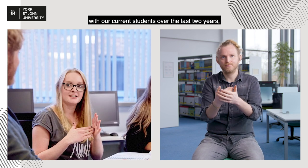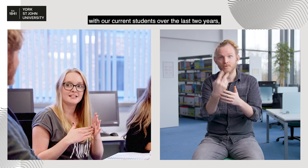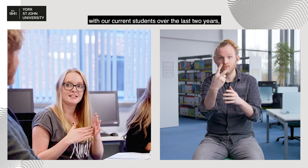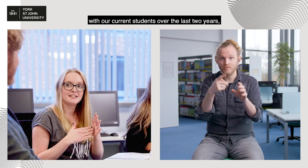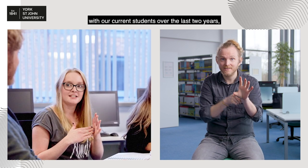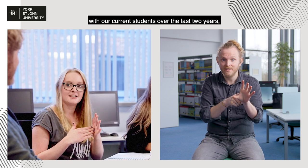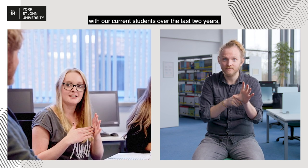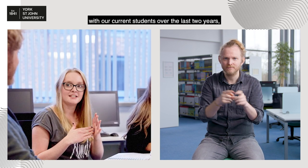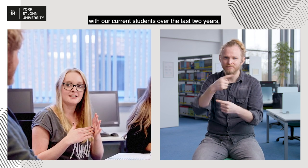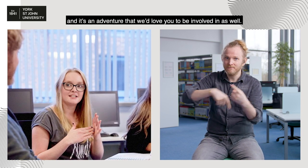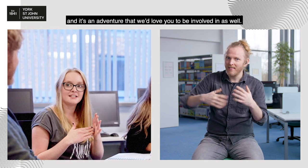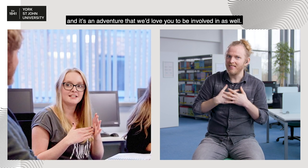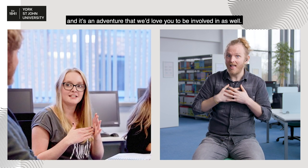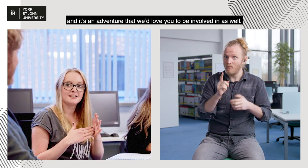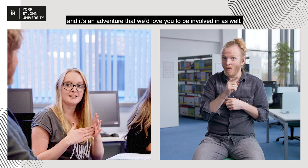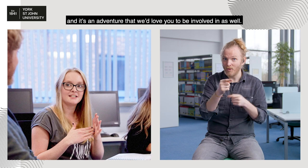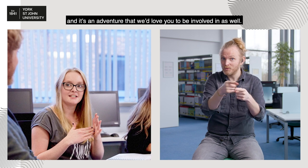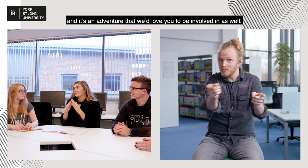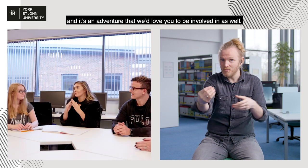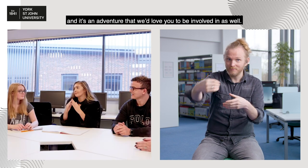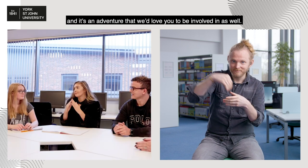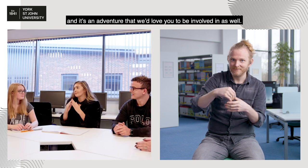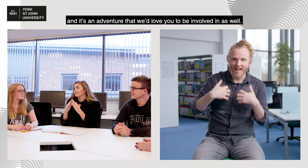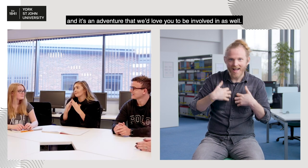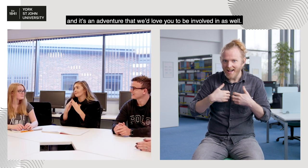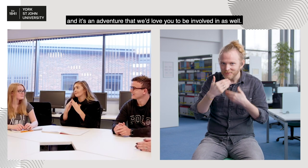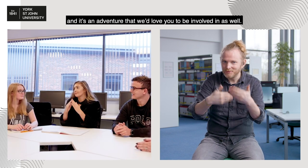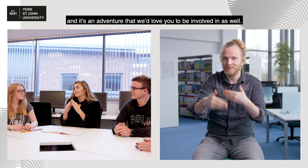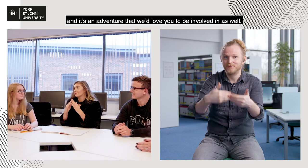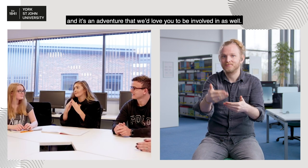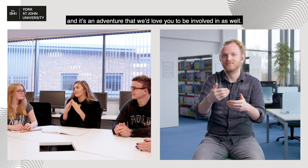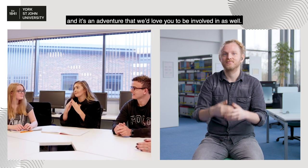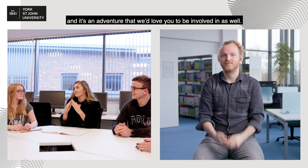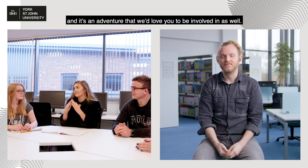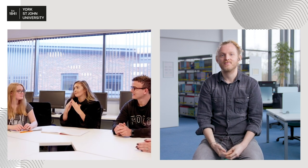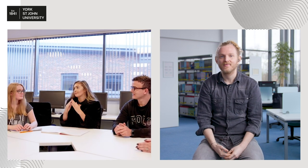students over the last two years, and it's an adventure that we'd love you to be involved in as well.